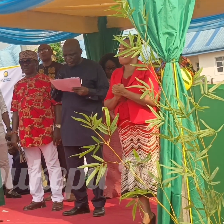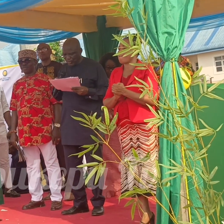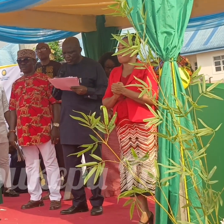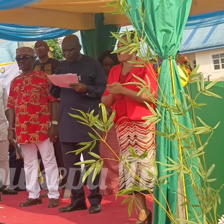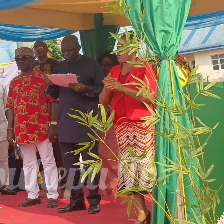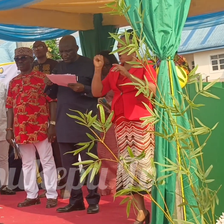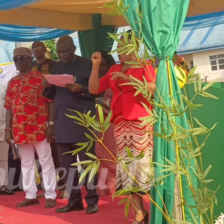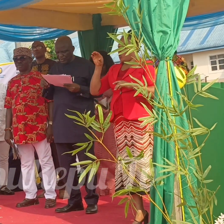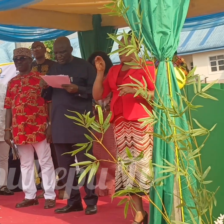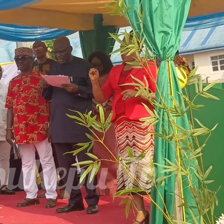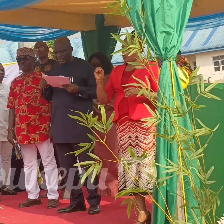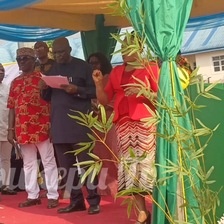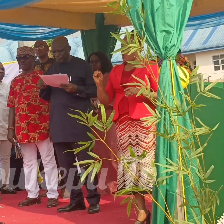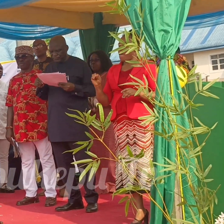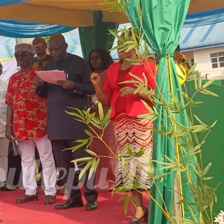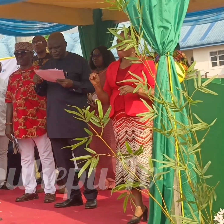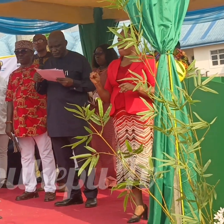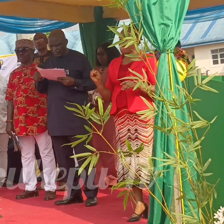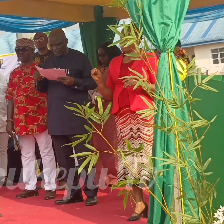So,